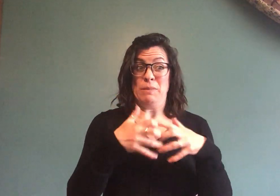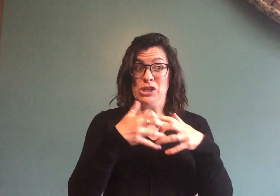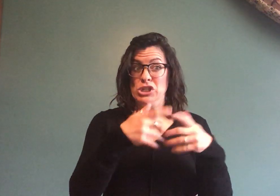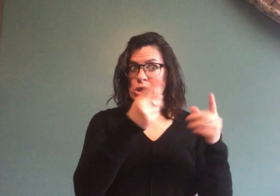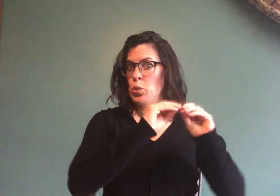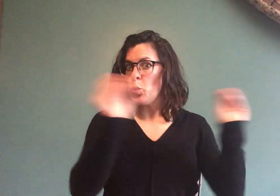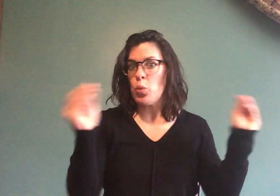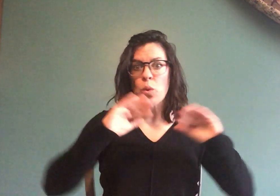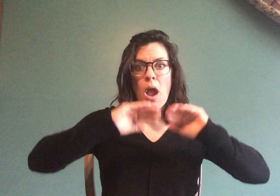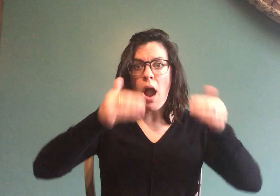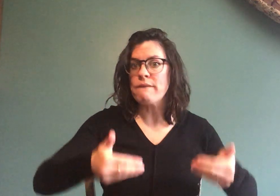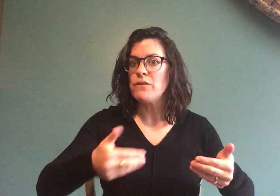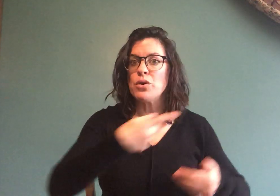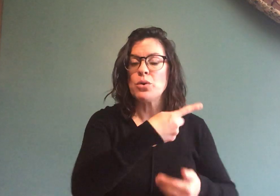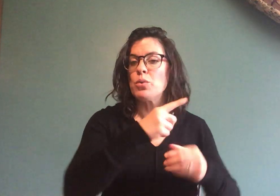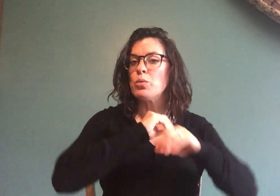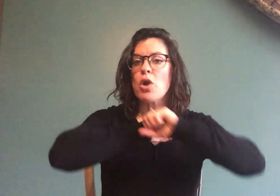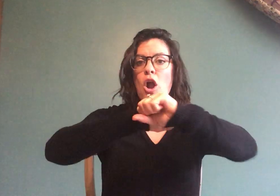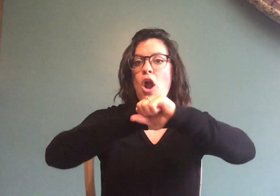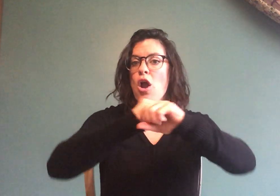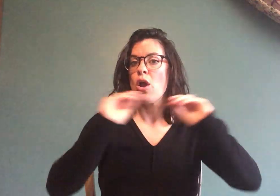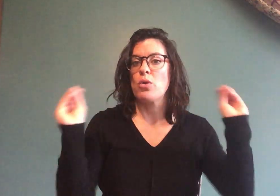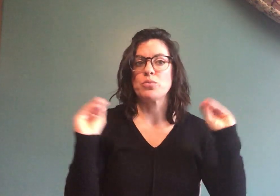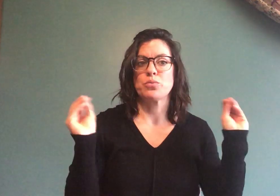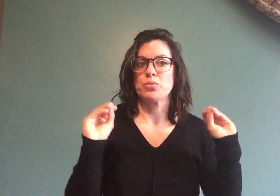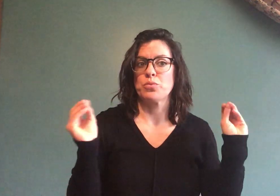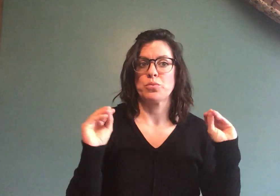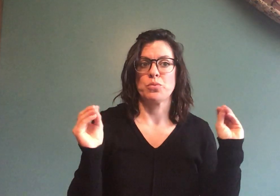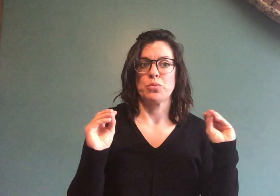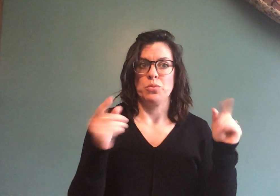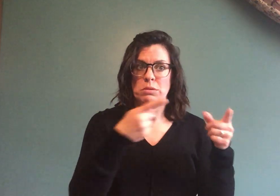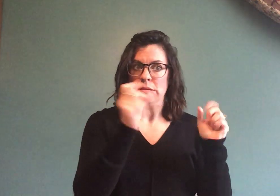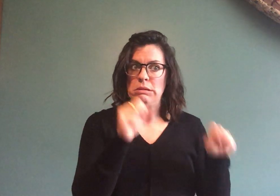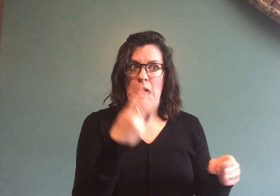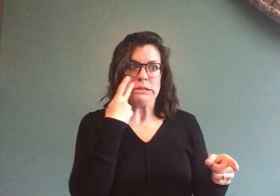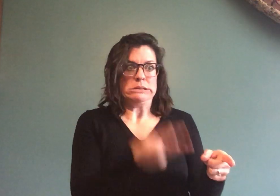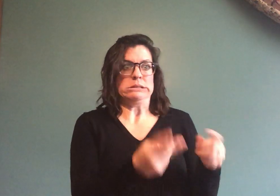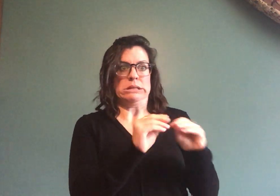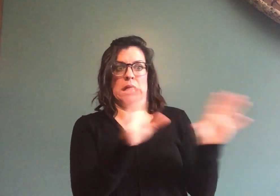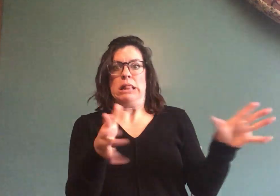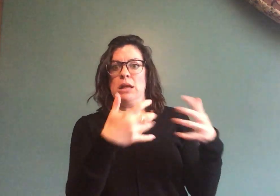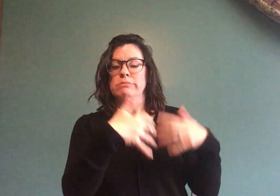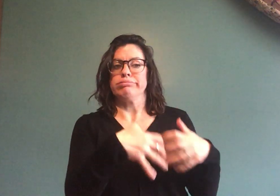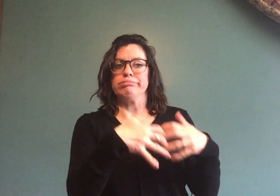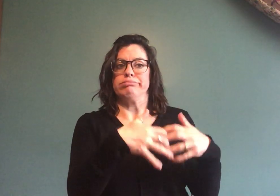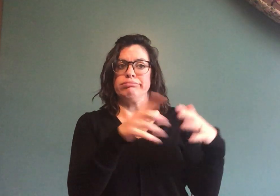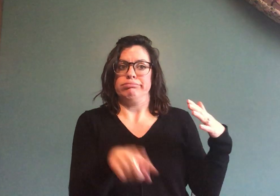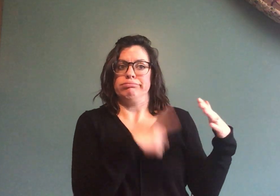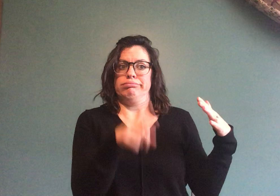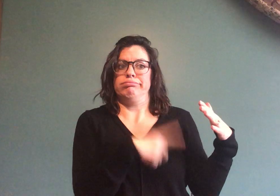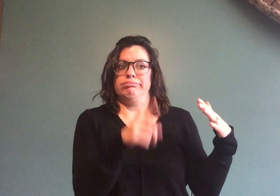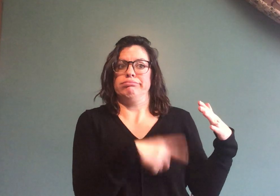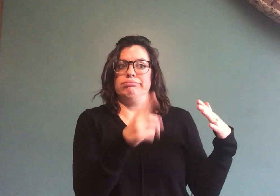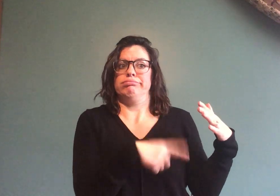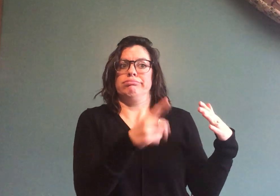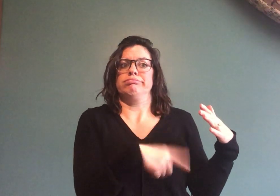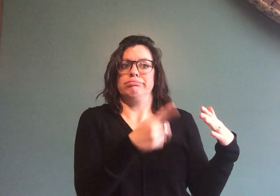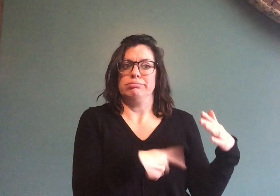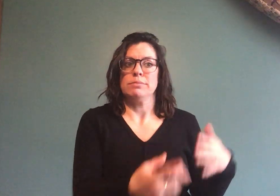over, and Megan, sometimes you have your hair tied up, right? You got one of them bows